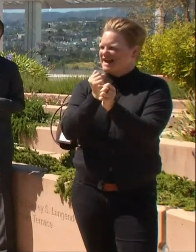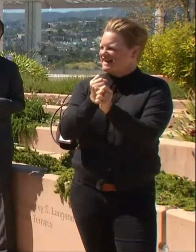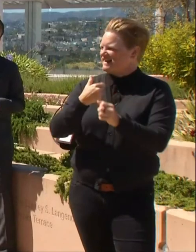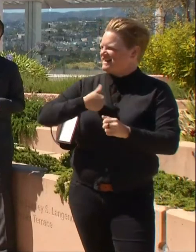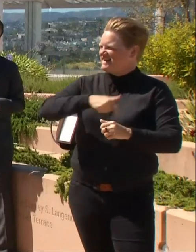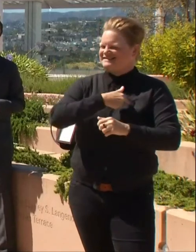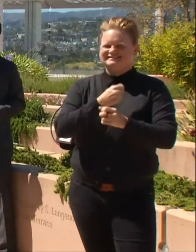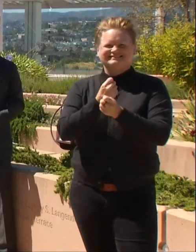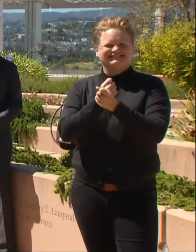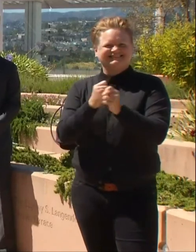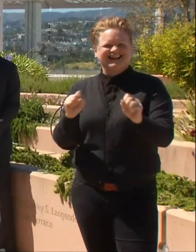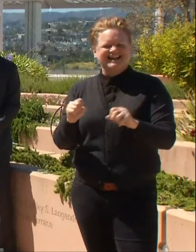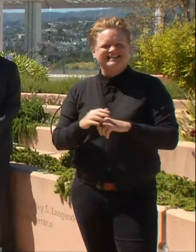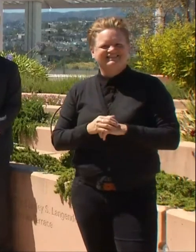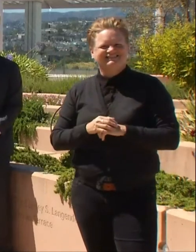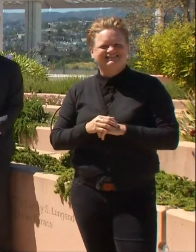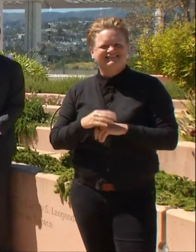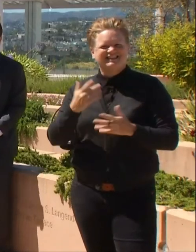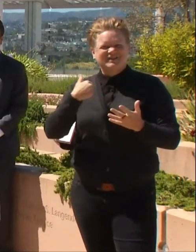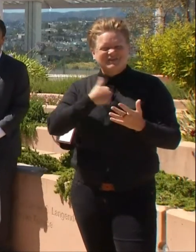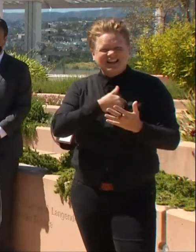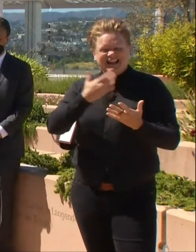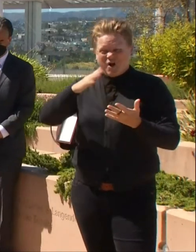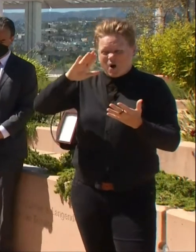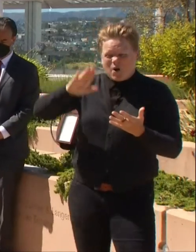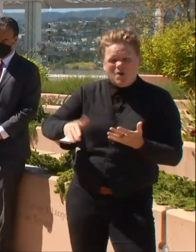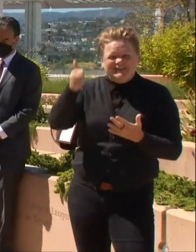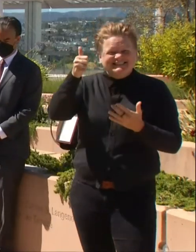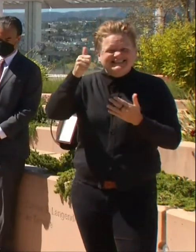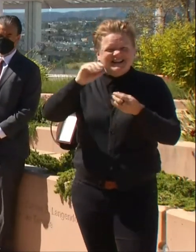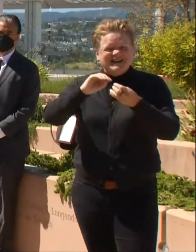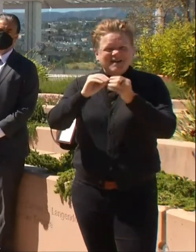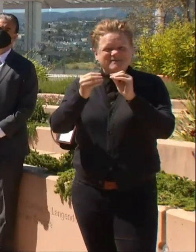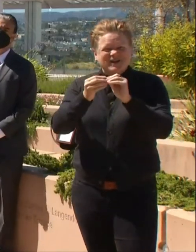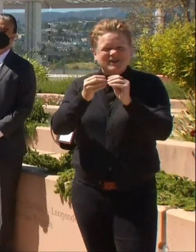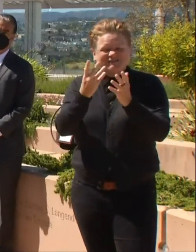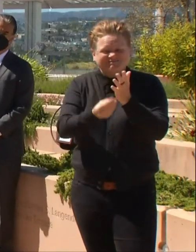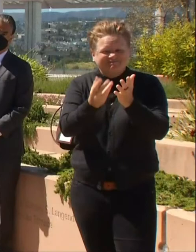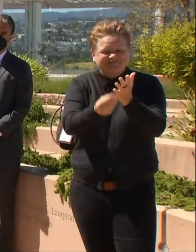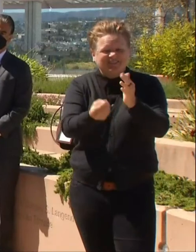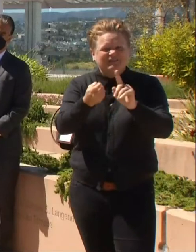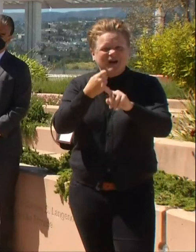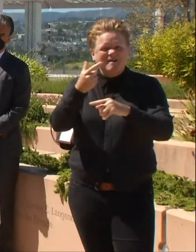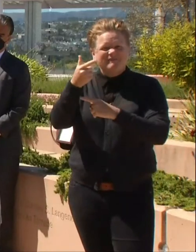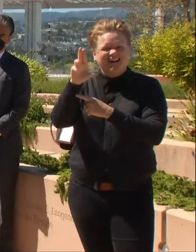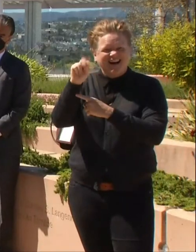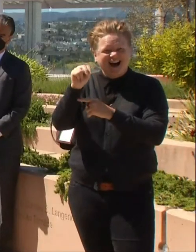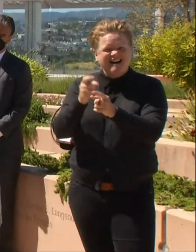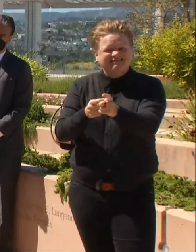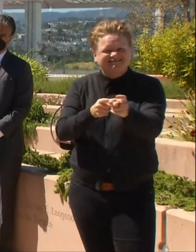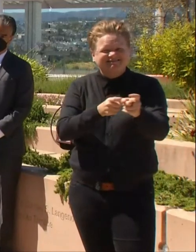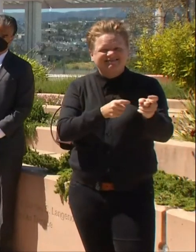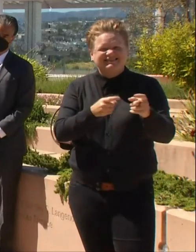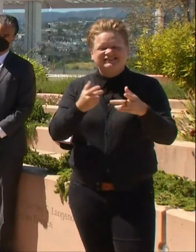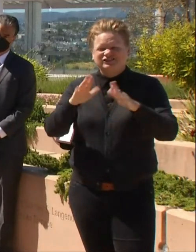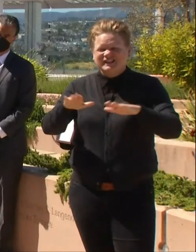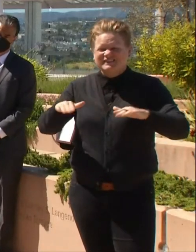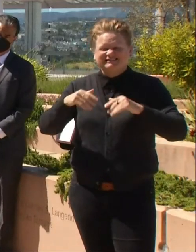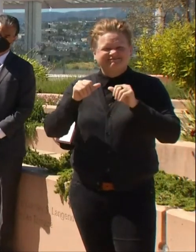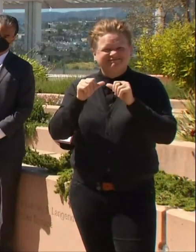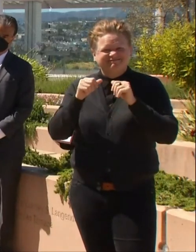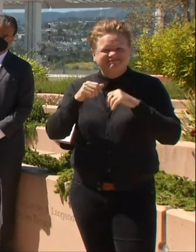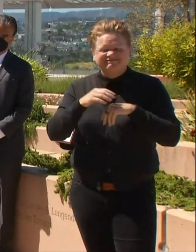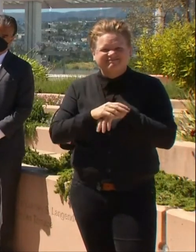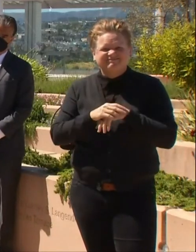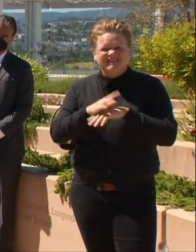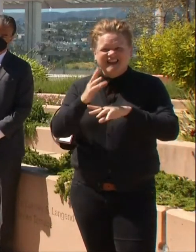gun death rates in the entire country. Children in California are almost half as likely to be shot to